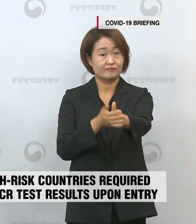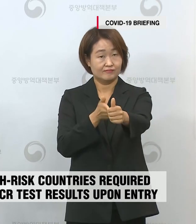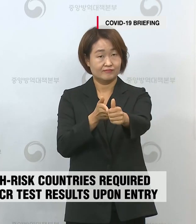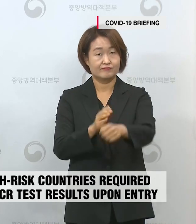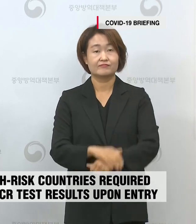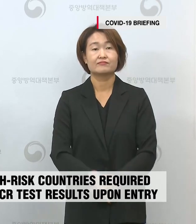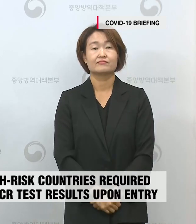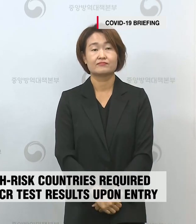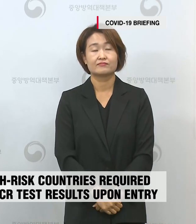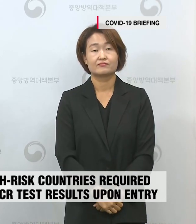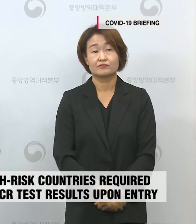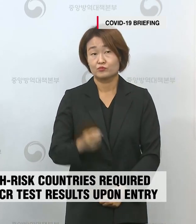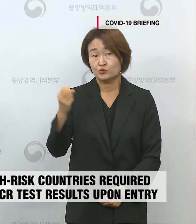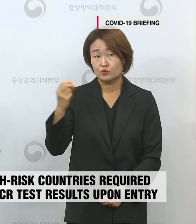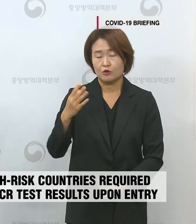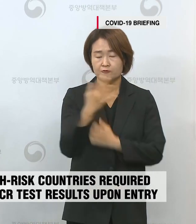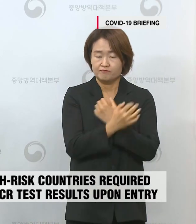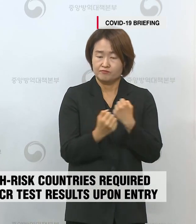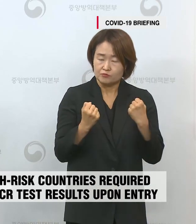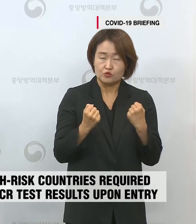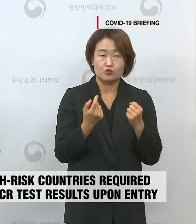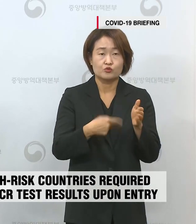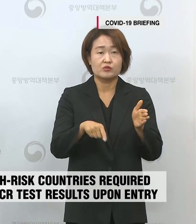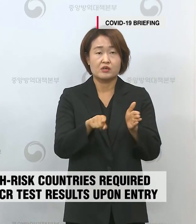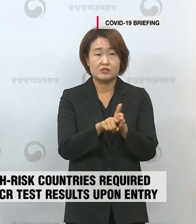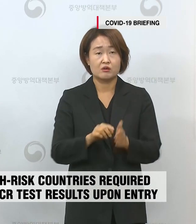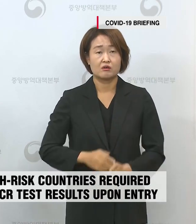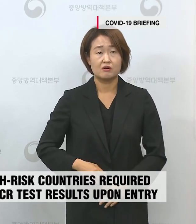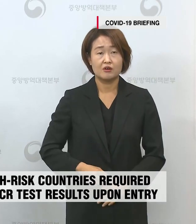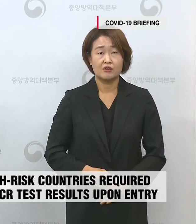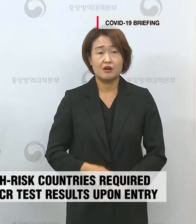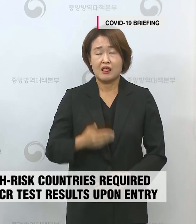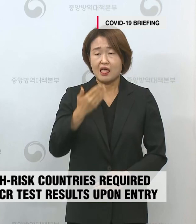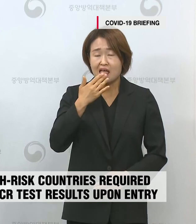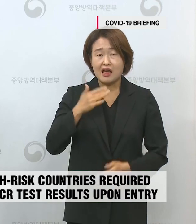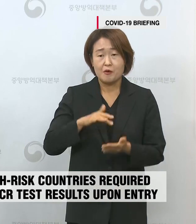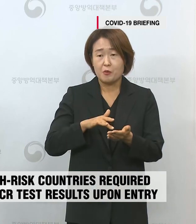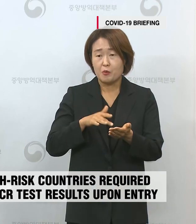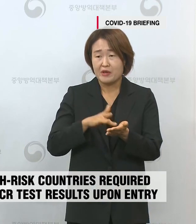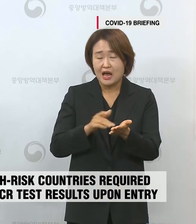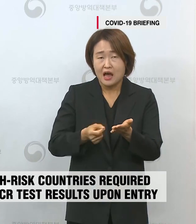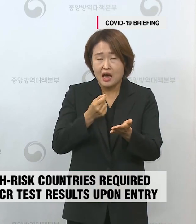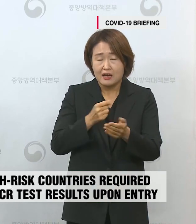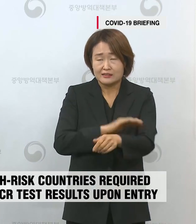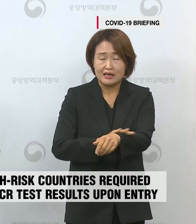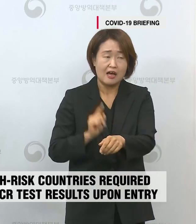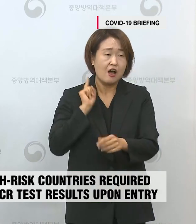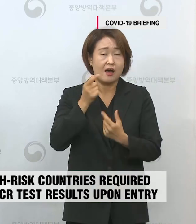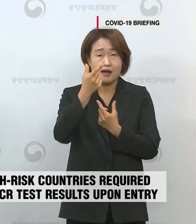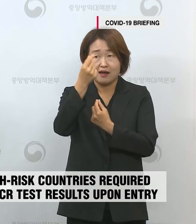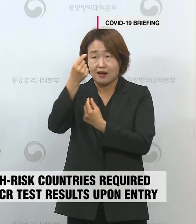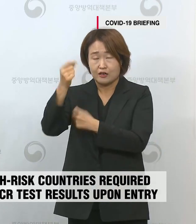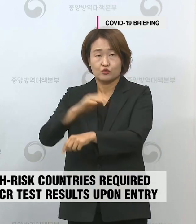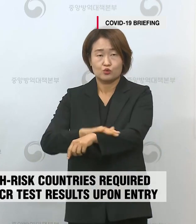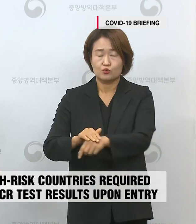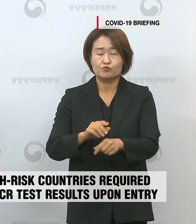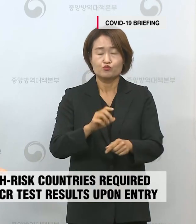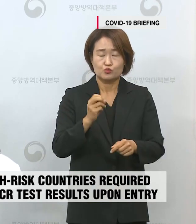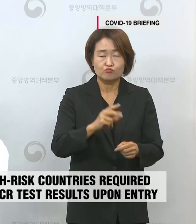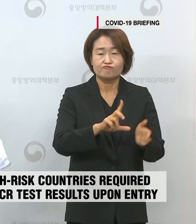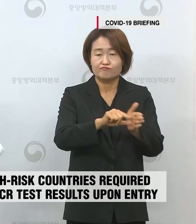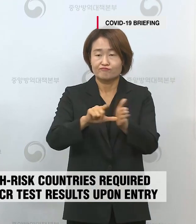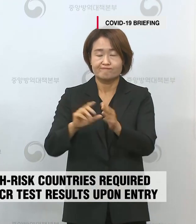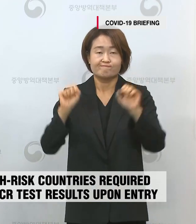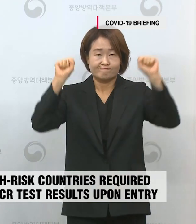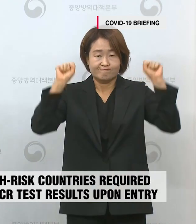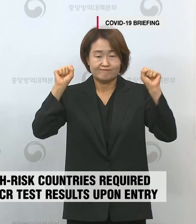basis, and wear your face masks at all times. And as for your health conditions, if you have chronic illnesses, please refrain